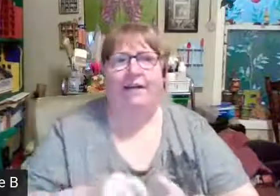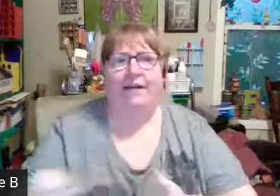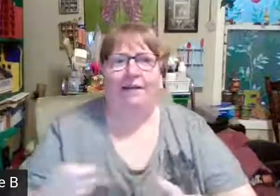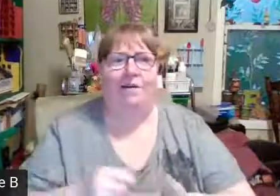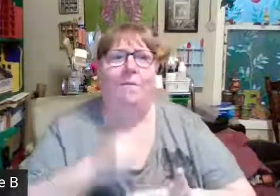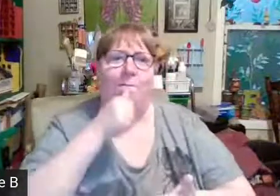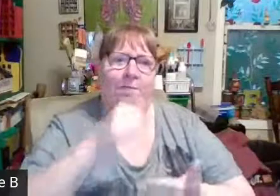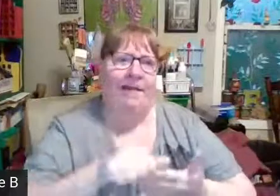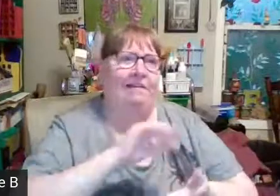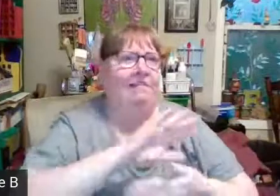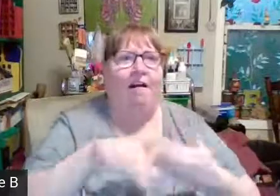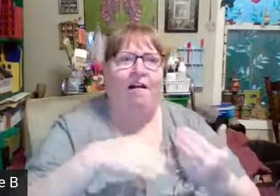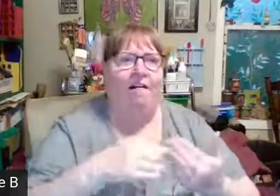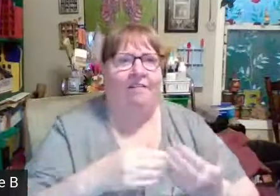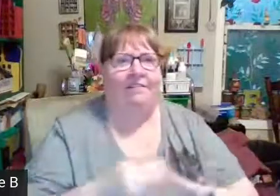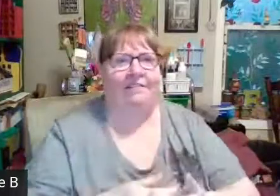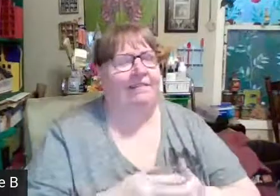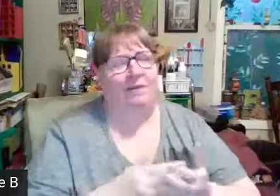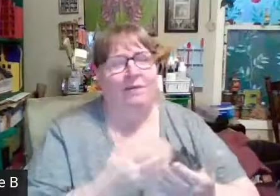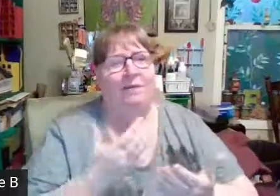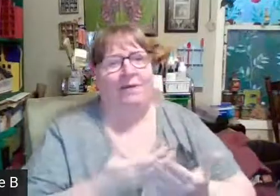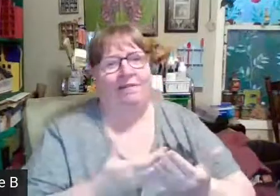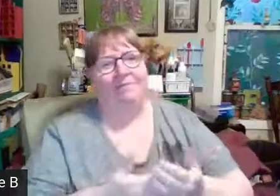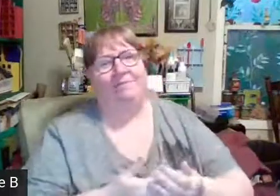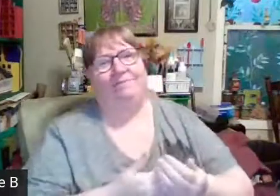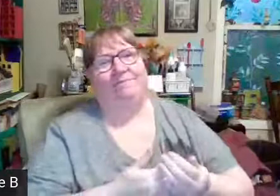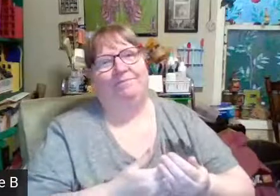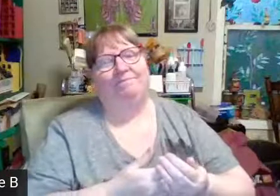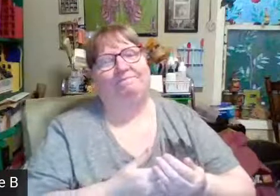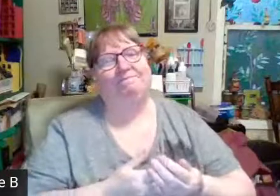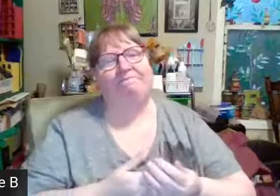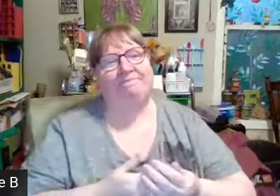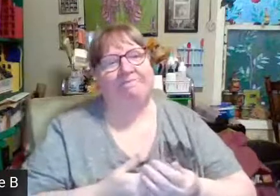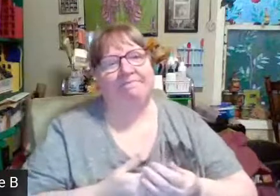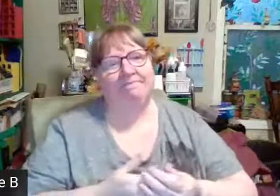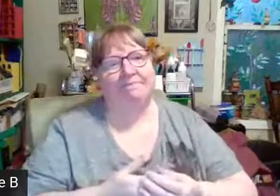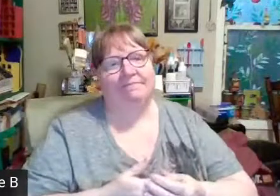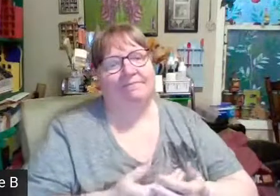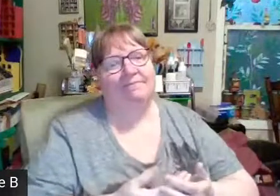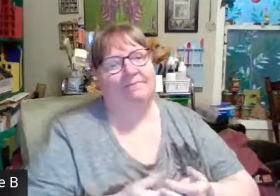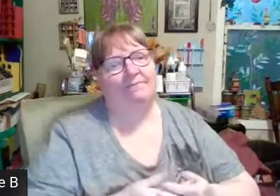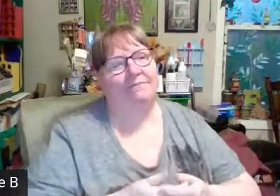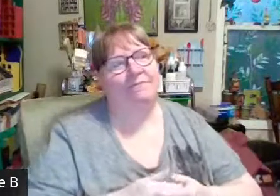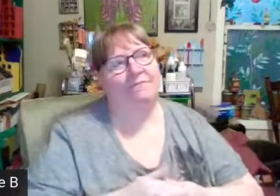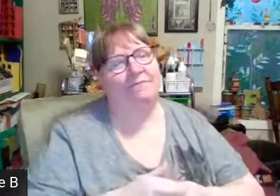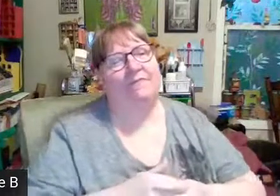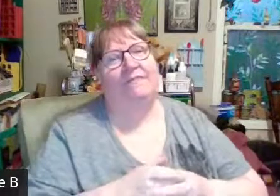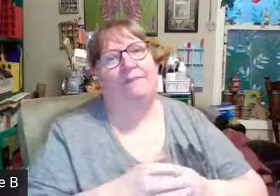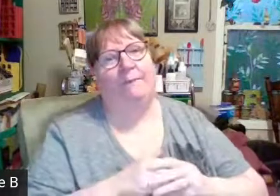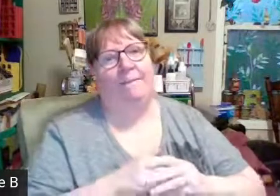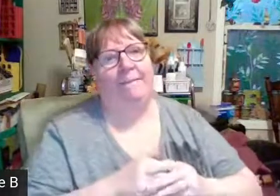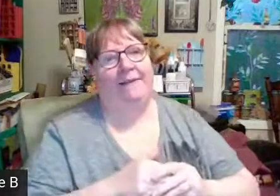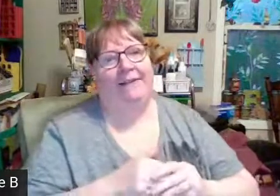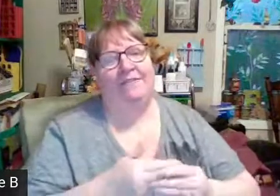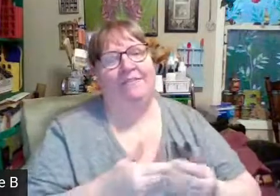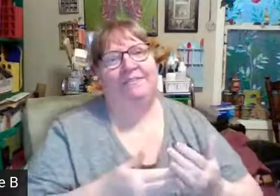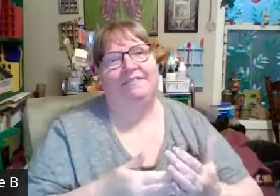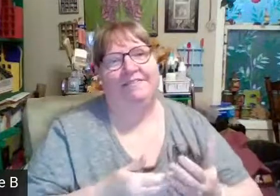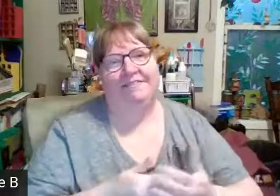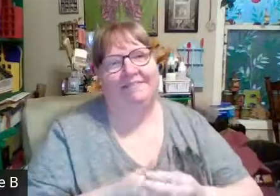right amount, but it's not a sustainable thing from a shipping perspective. But outside of everything else, wasn't that fun? I mean, it was kind of fun to be able to do